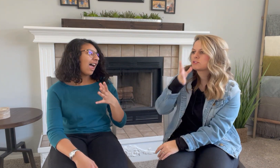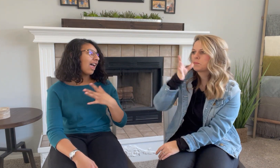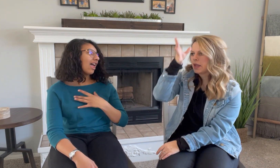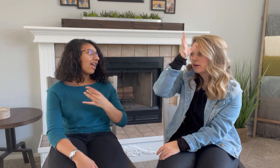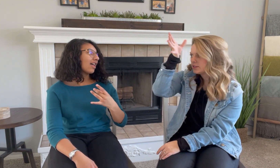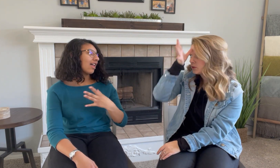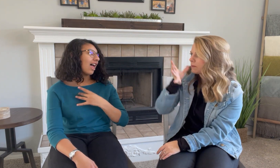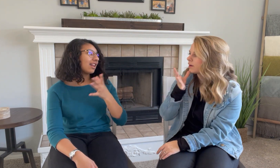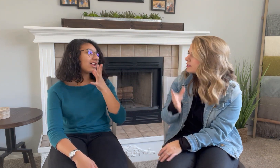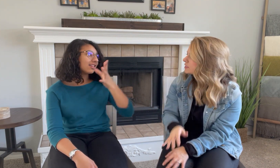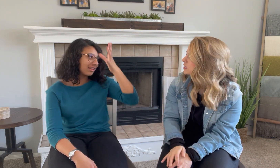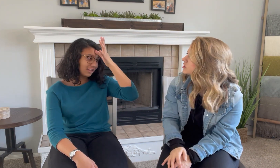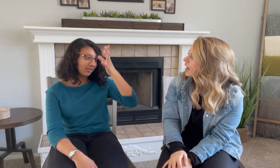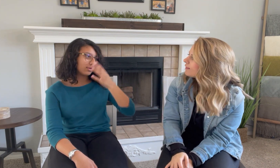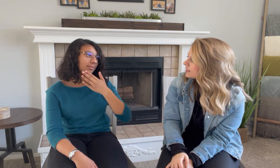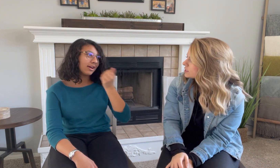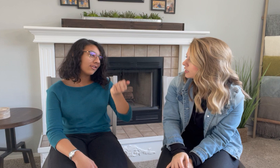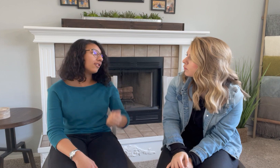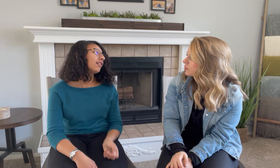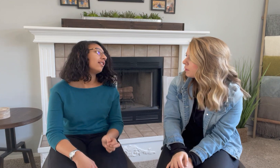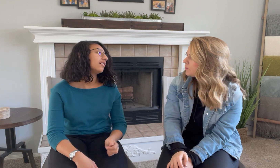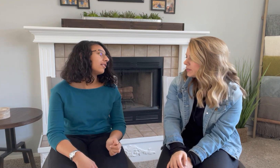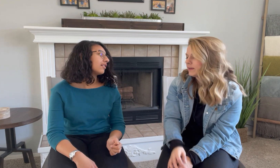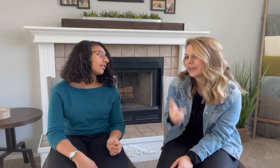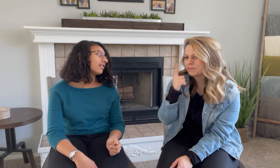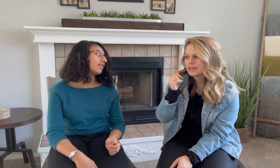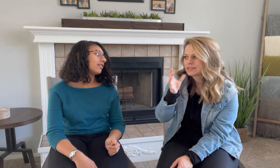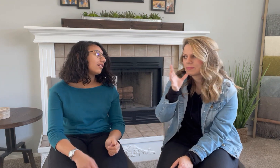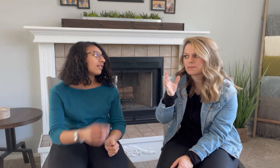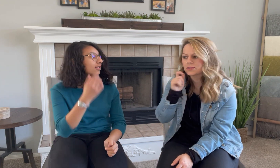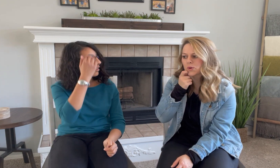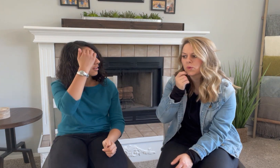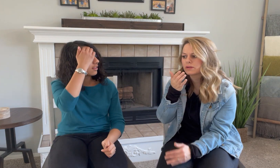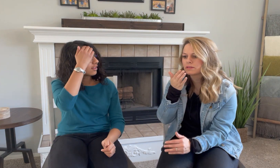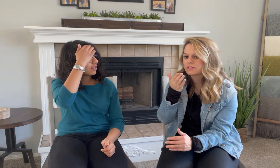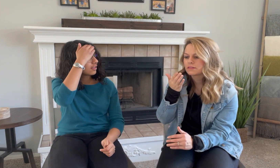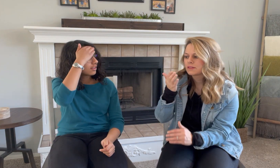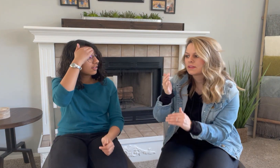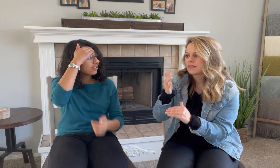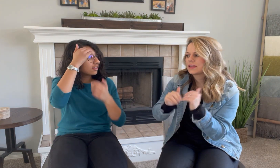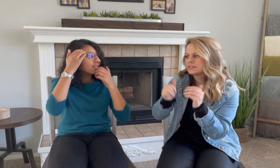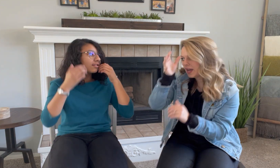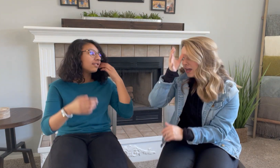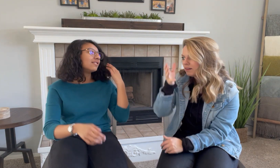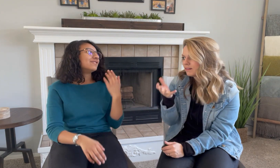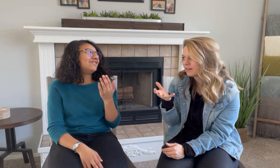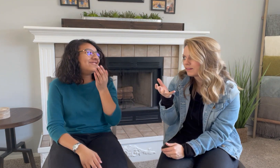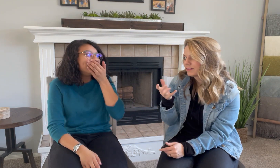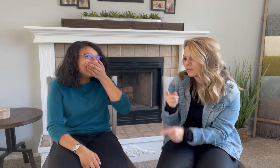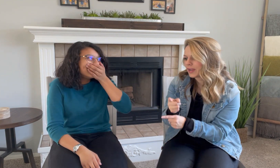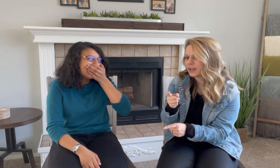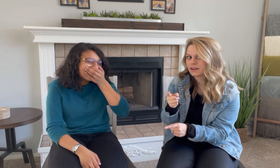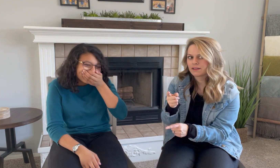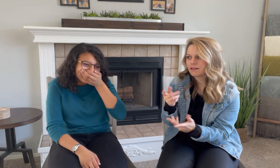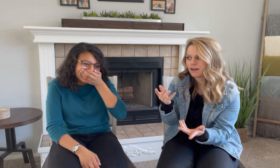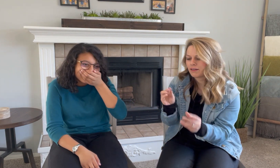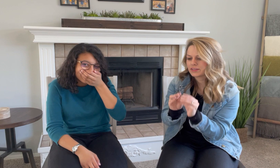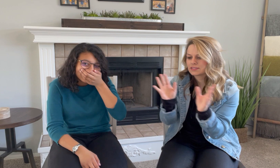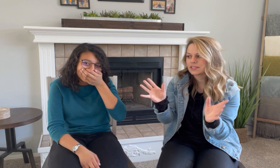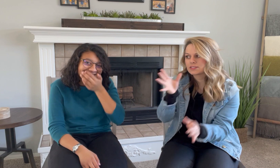So parents or parents. So I like to start with mom and dad, yeah, because moms are cooler and dad, right? Obviously, so